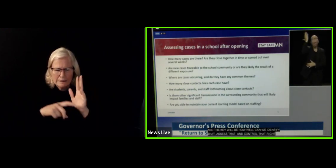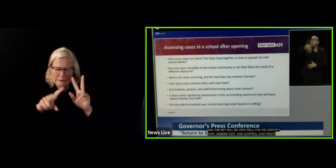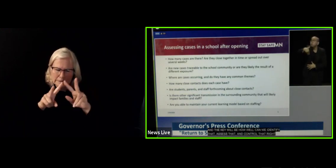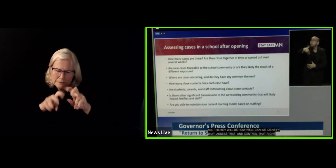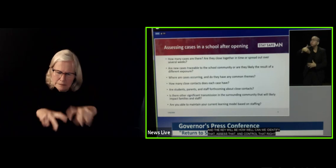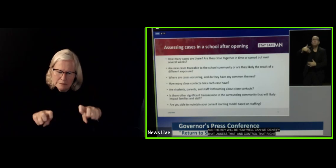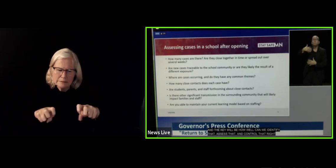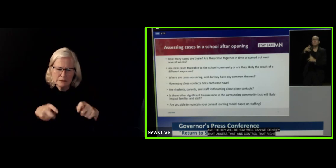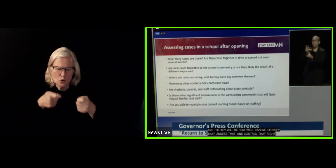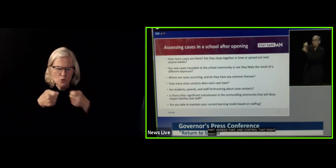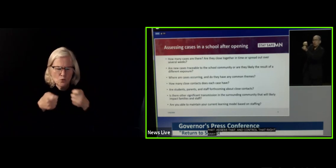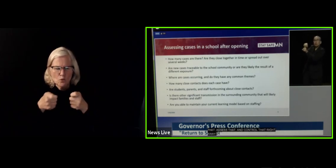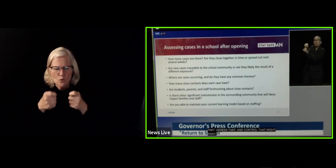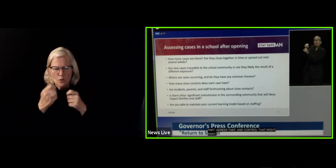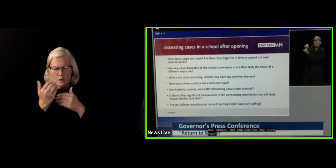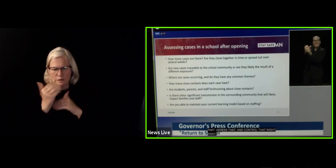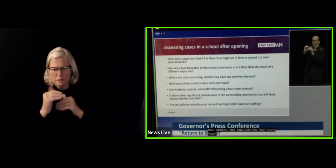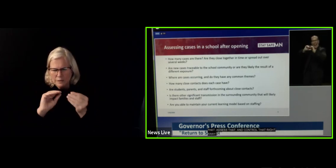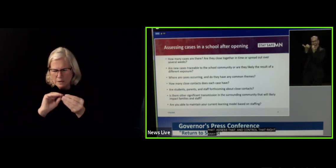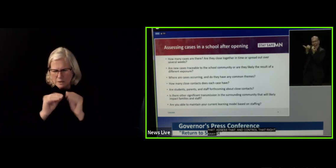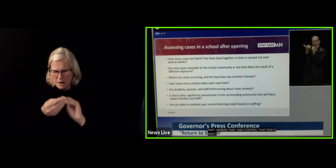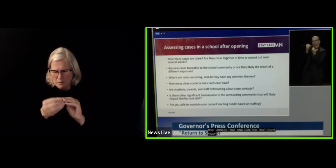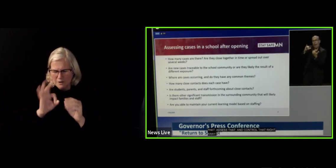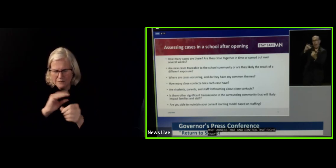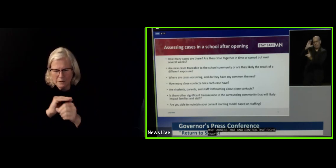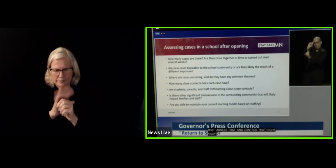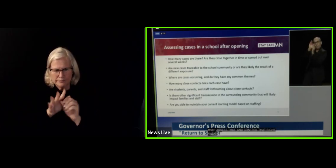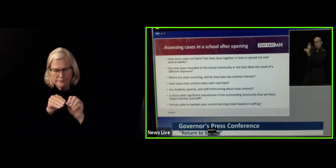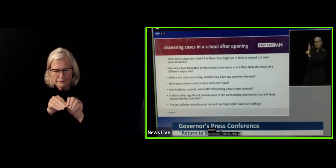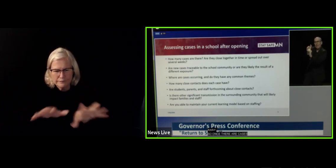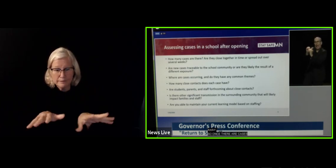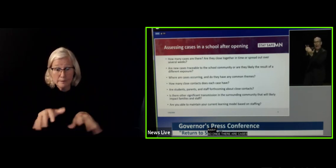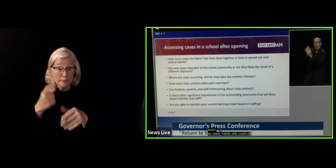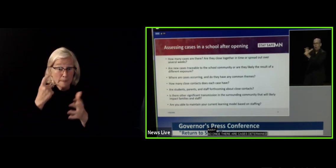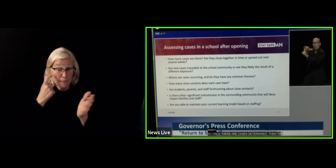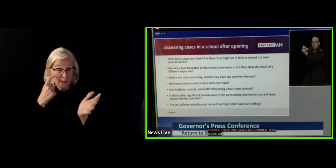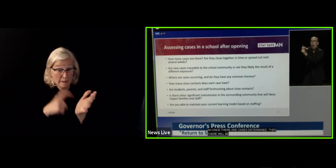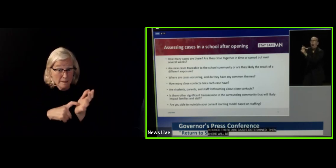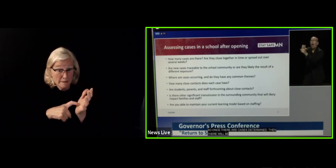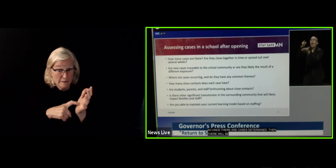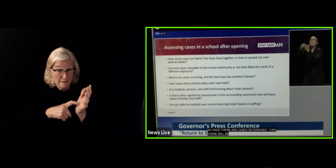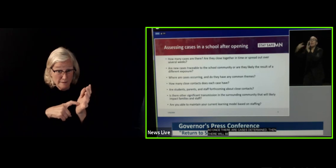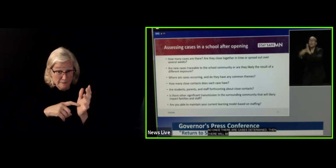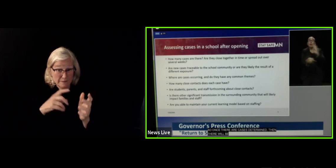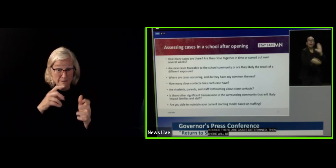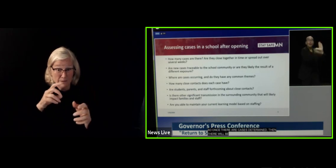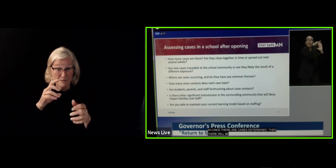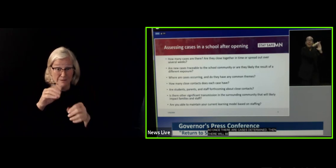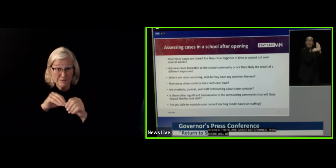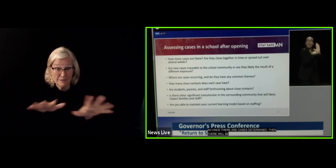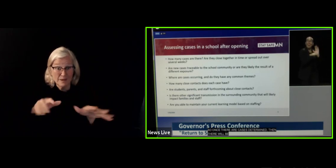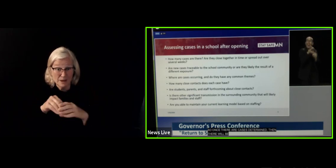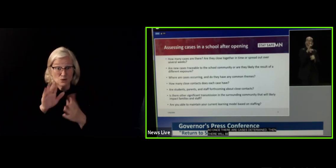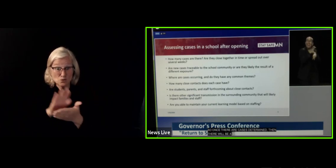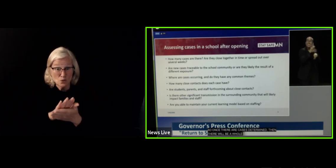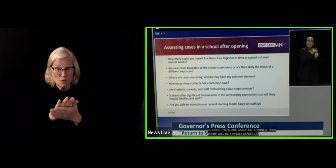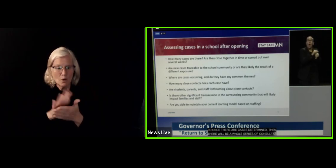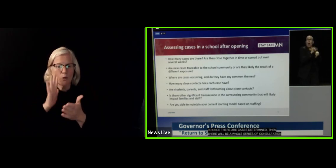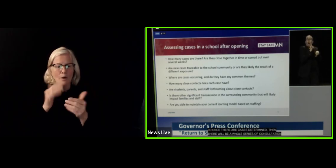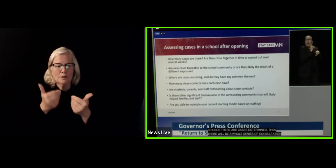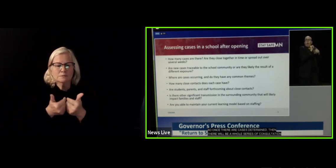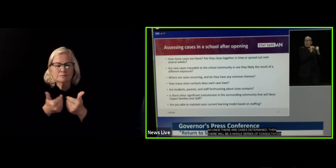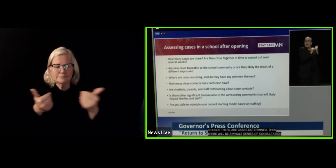cases determined, then there'll be a whole series of consultation and assessment and assistance to